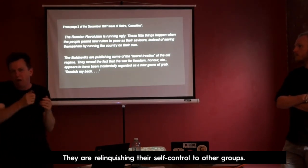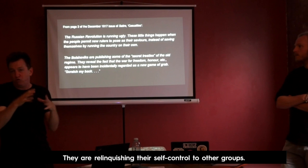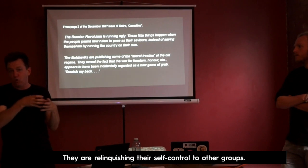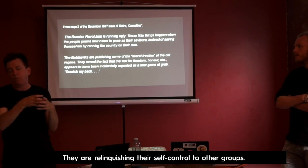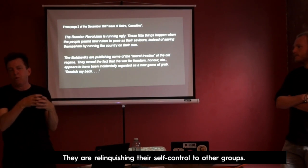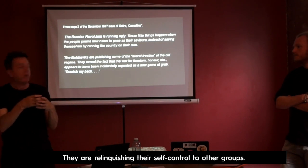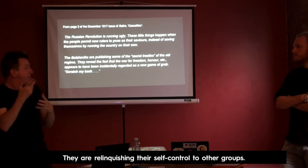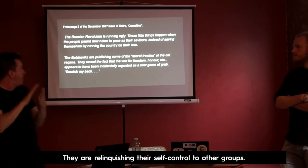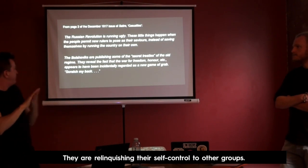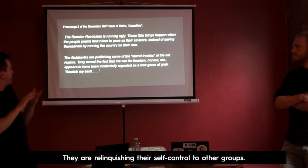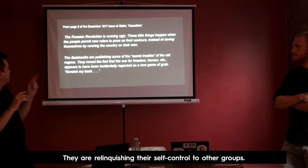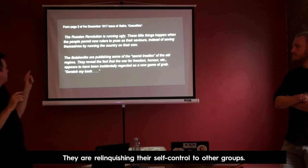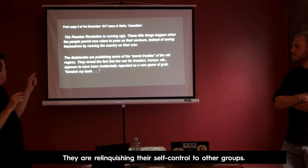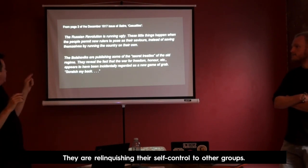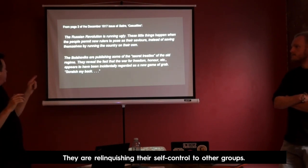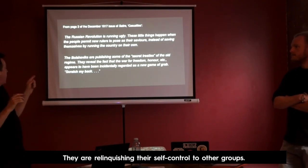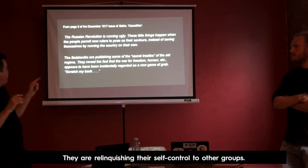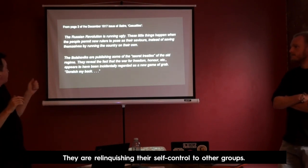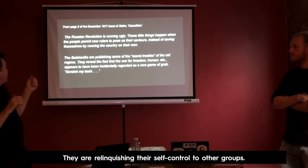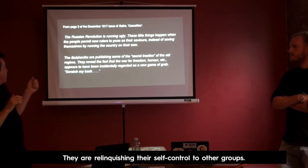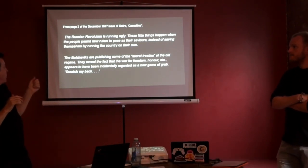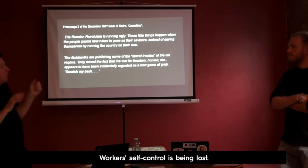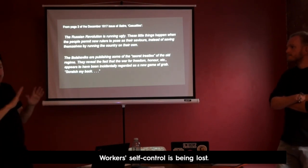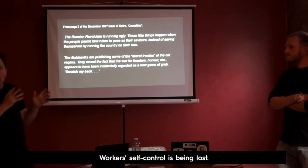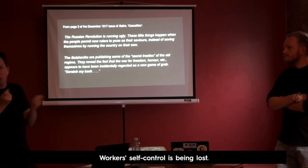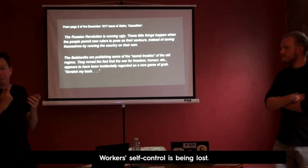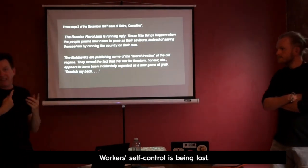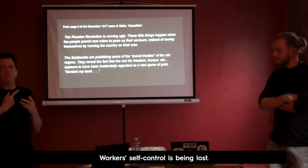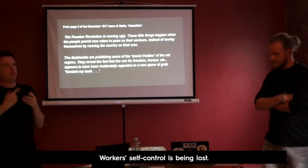They're giving away their self-control to other groups, workers' self-control.